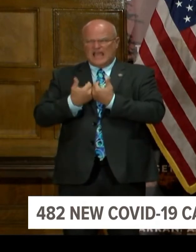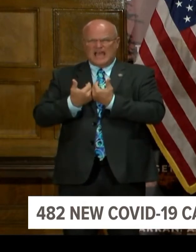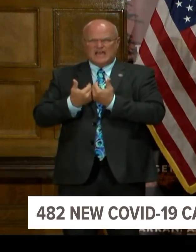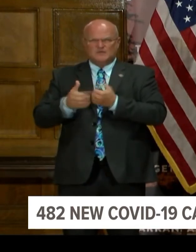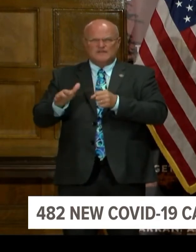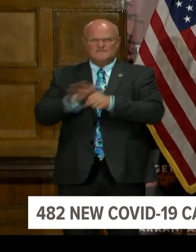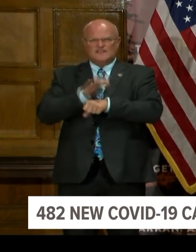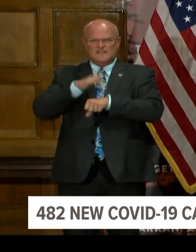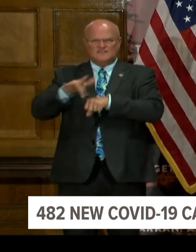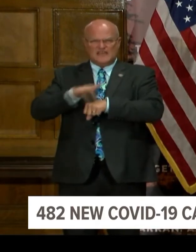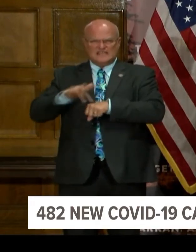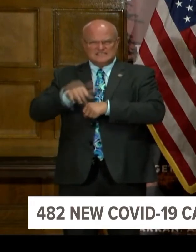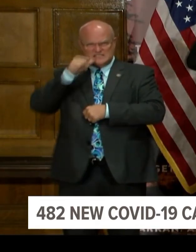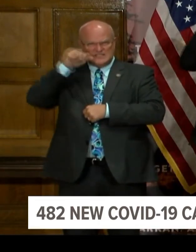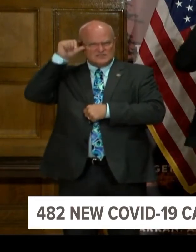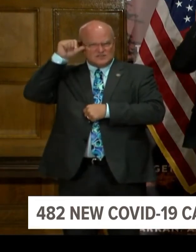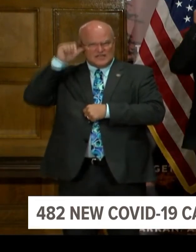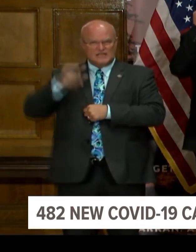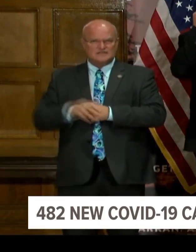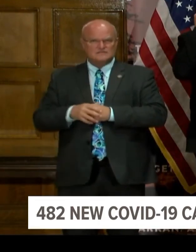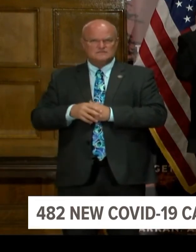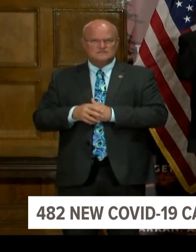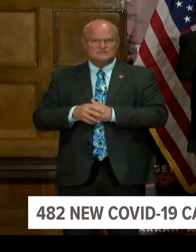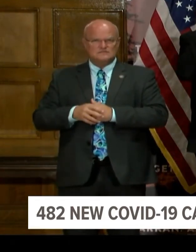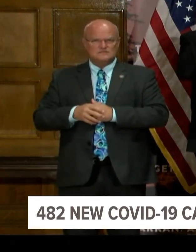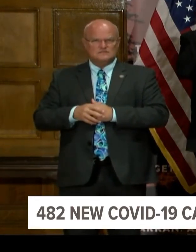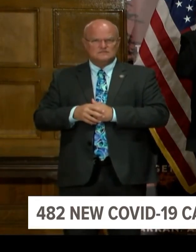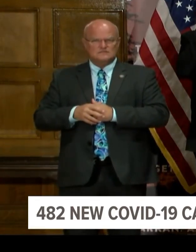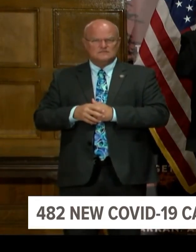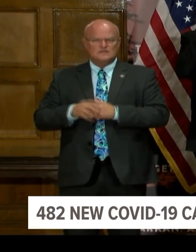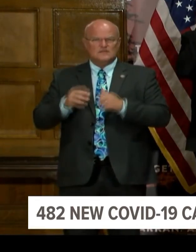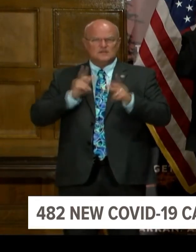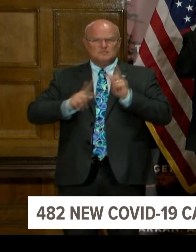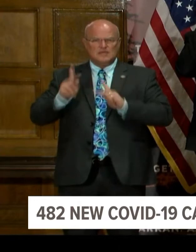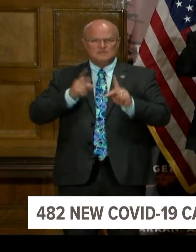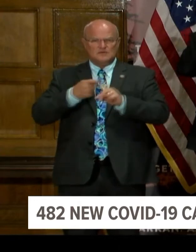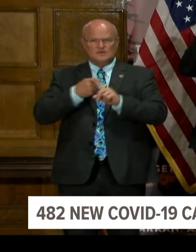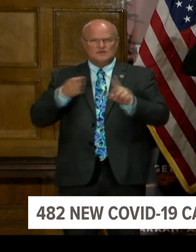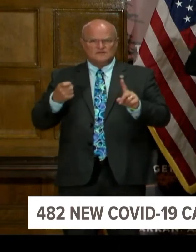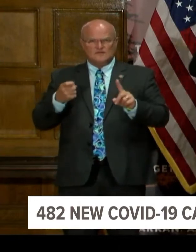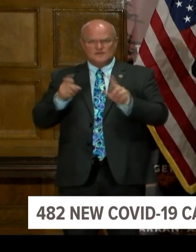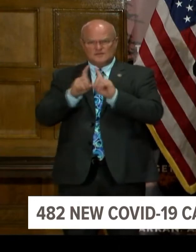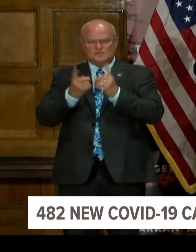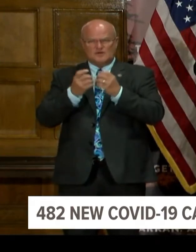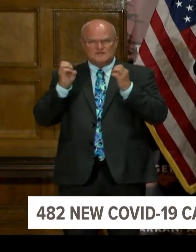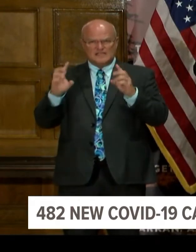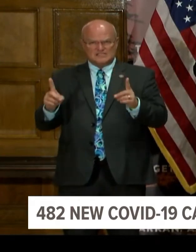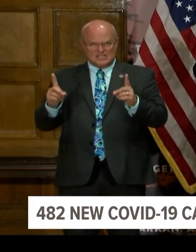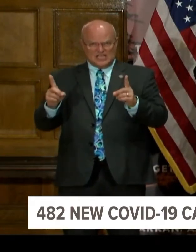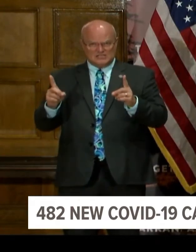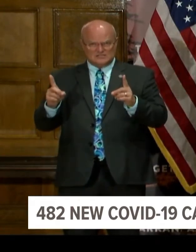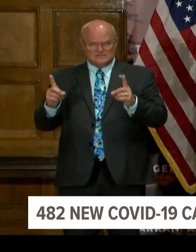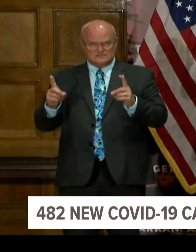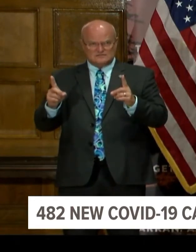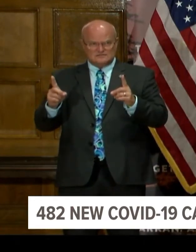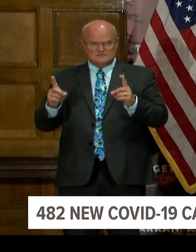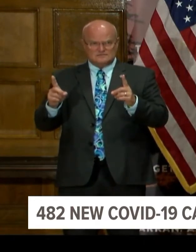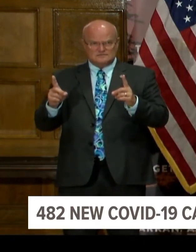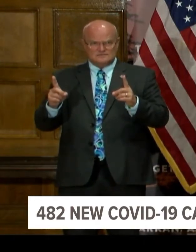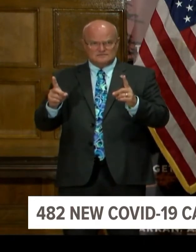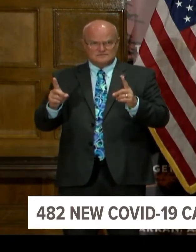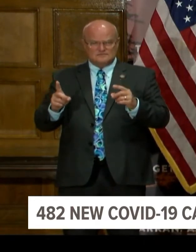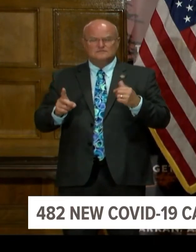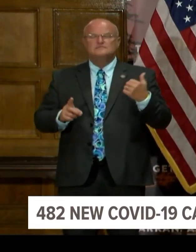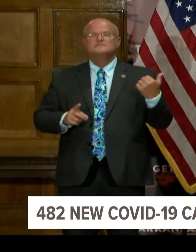In the Little Rock District yesterday, were the personnel from the Department of Education,